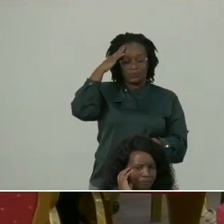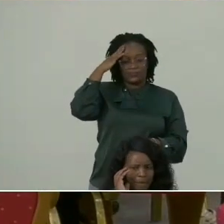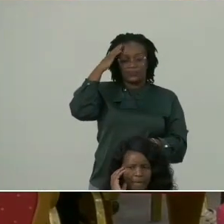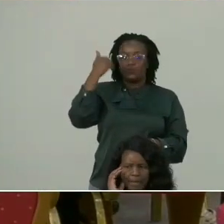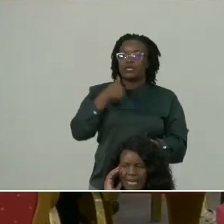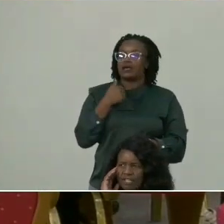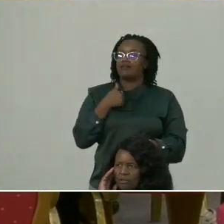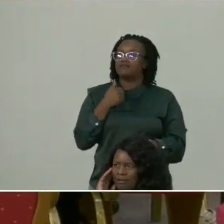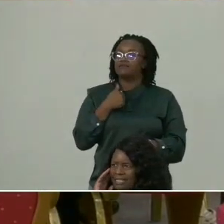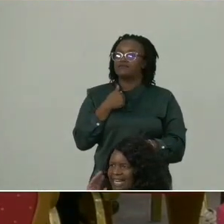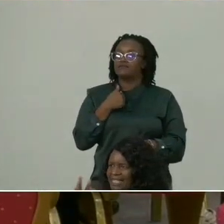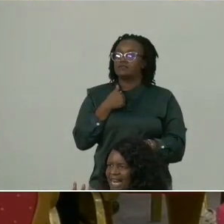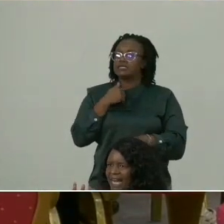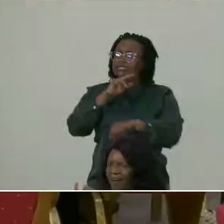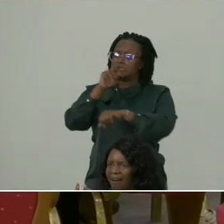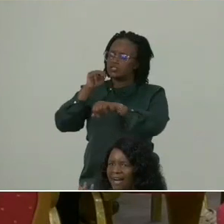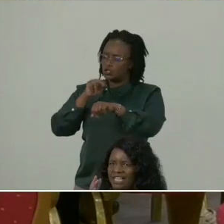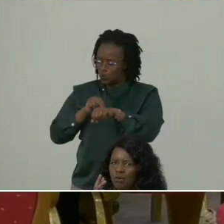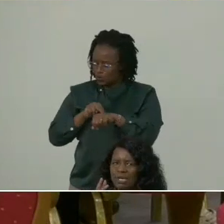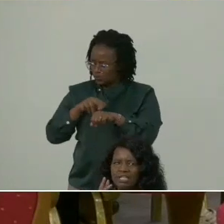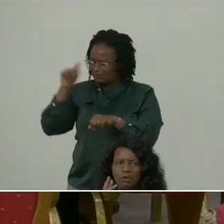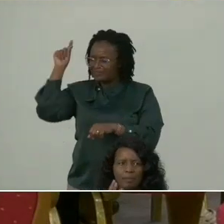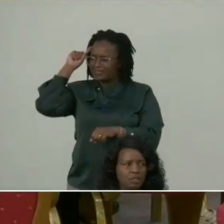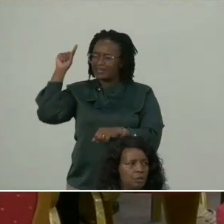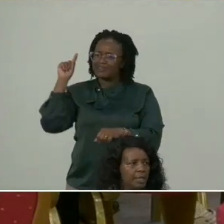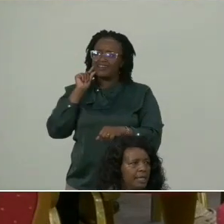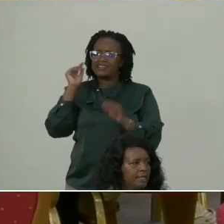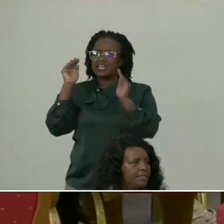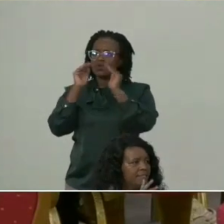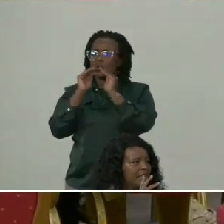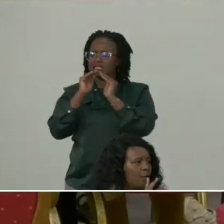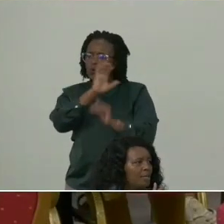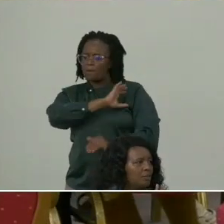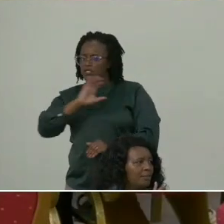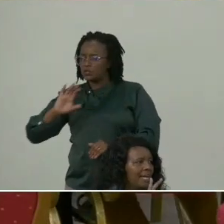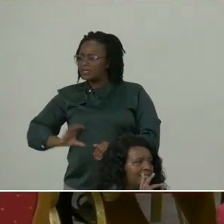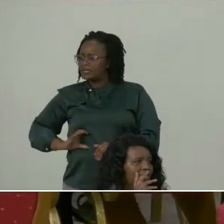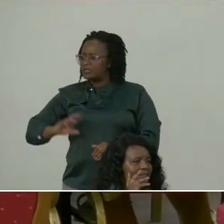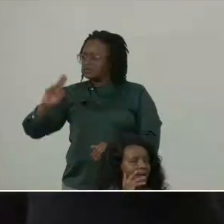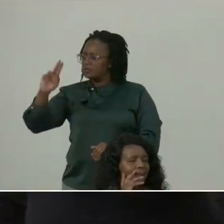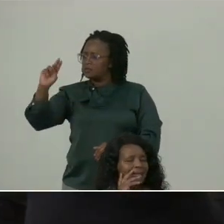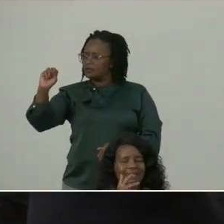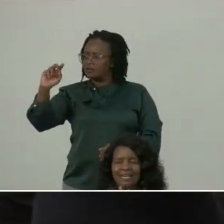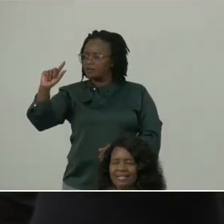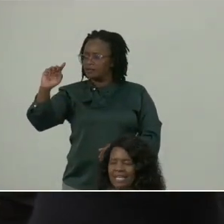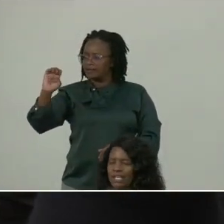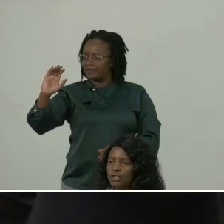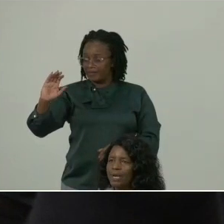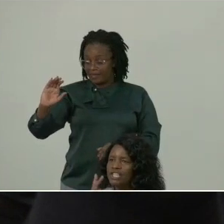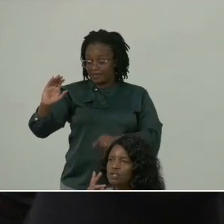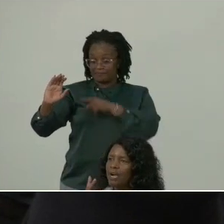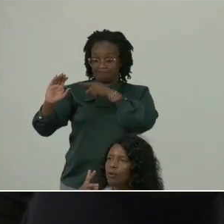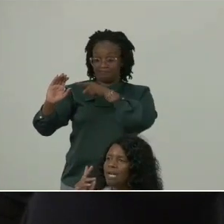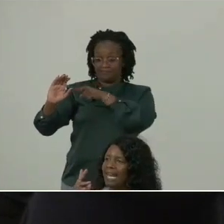the National Gender and Equality Commission. This is the commission that is mandated